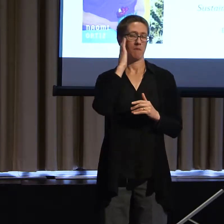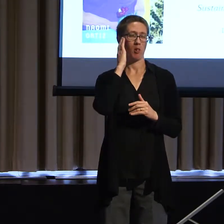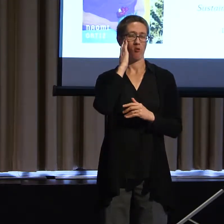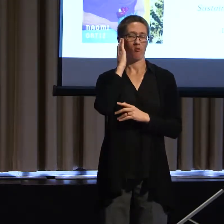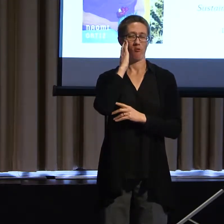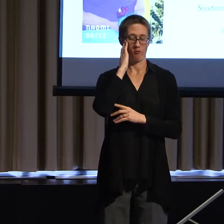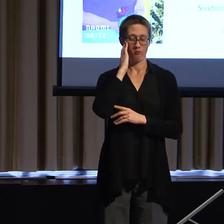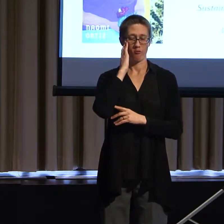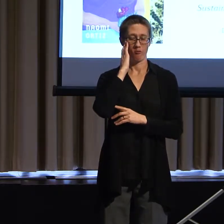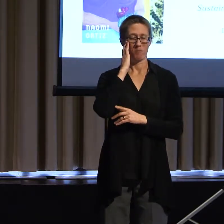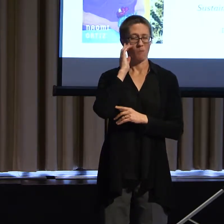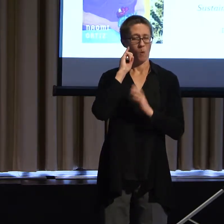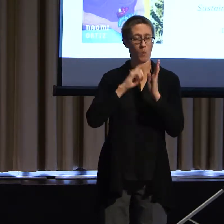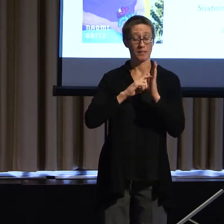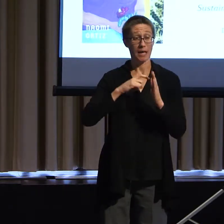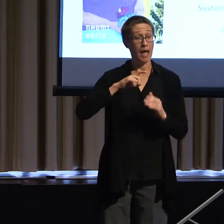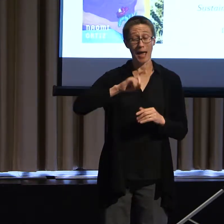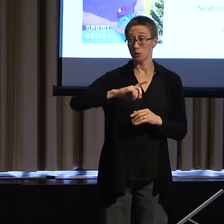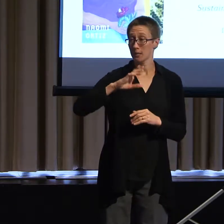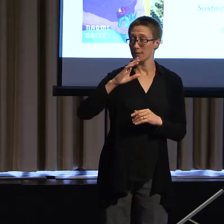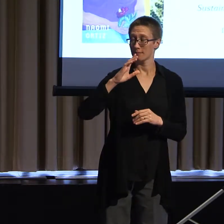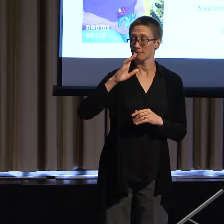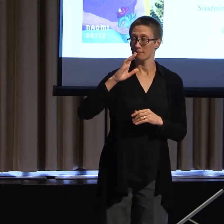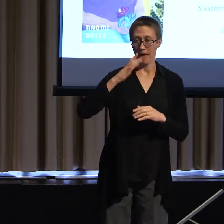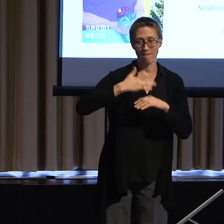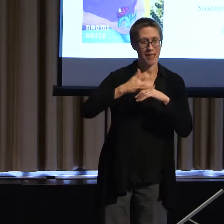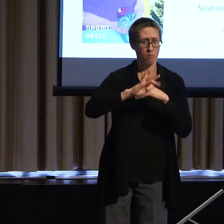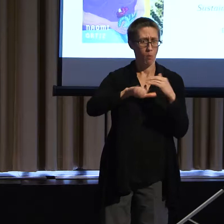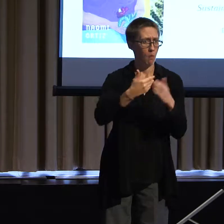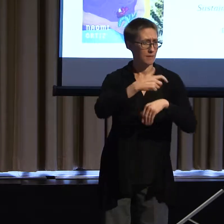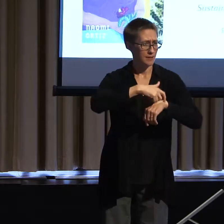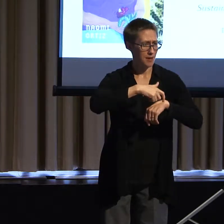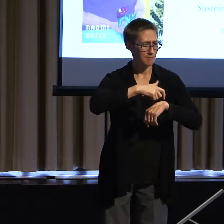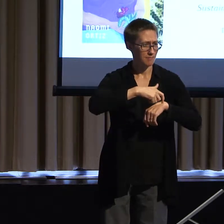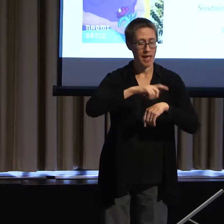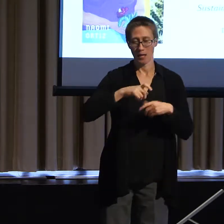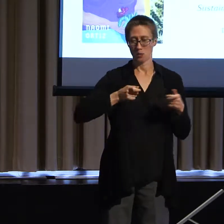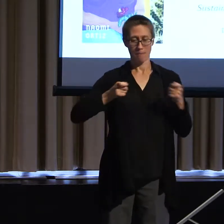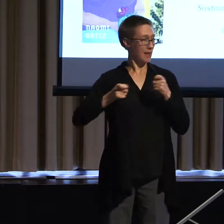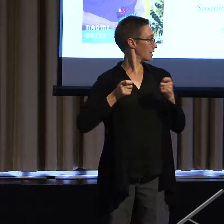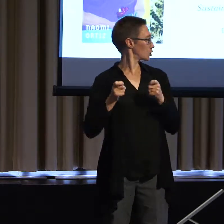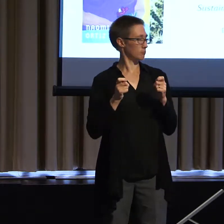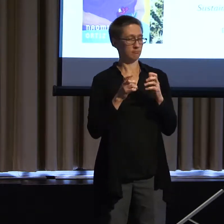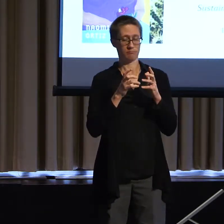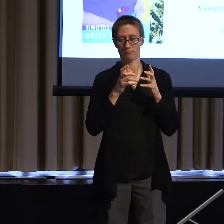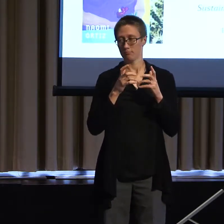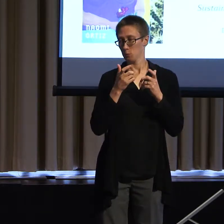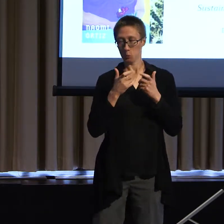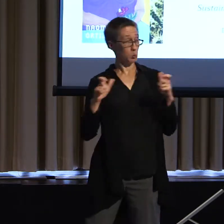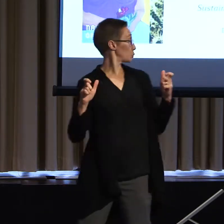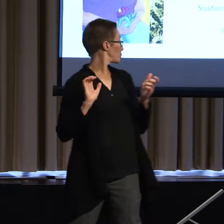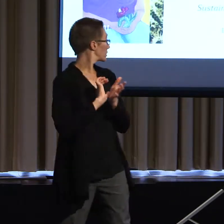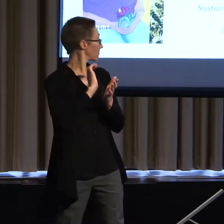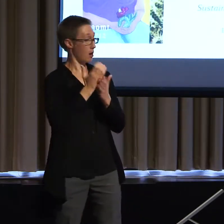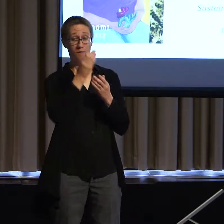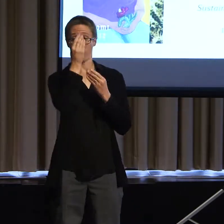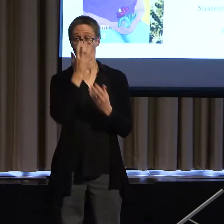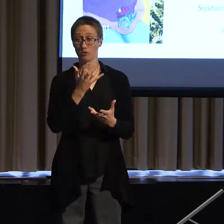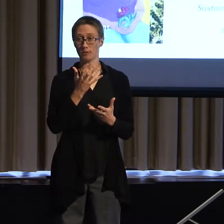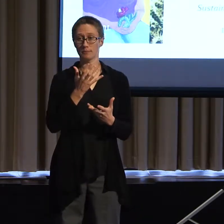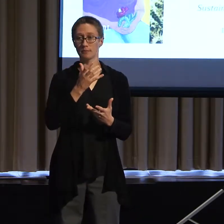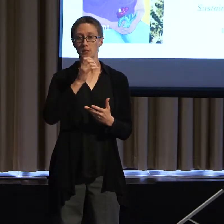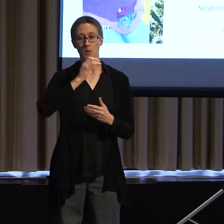time. I was supposed to monitor huge amounts of information. I didn't have time for creative expression or to learn